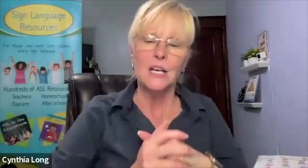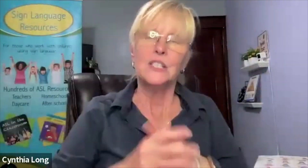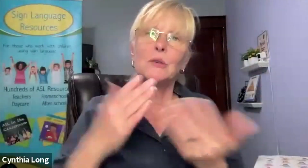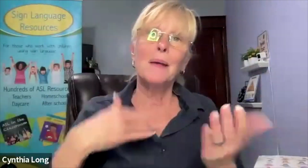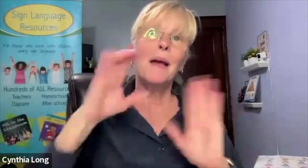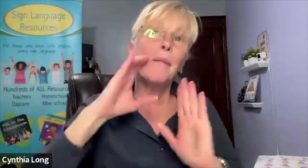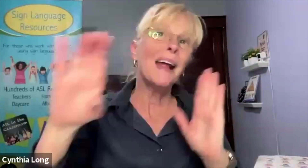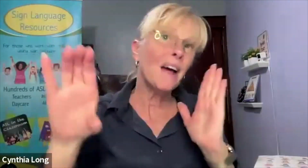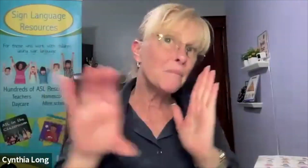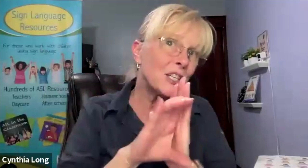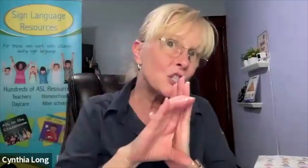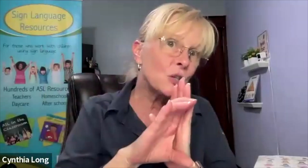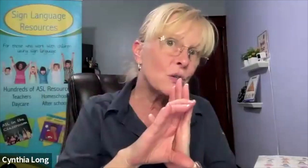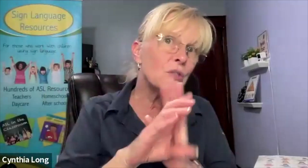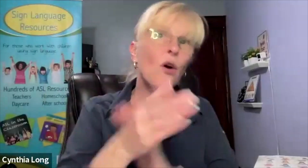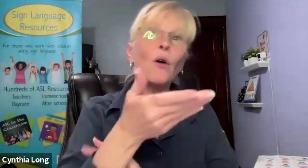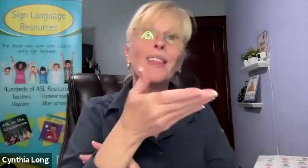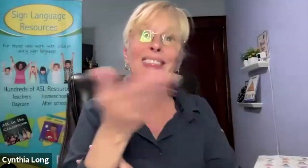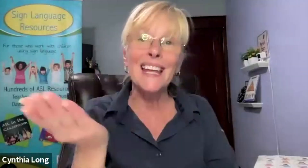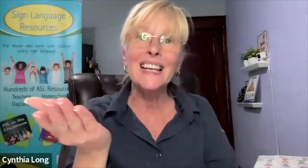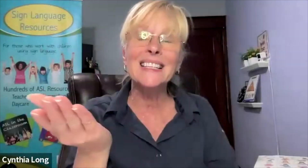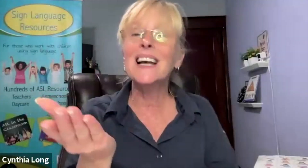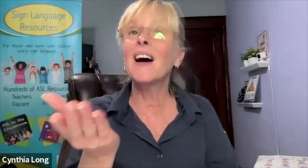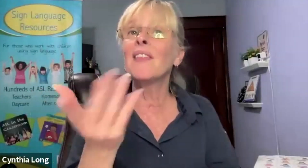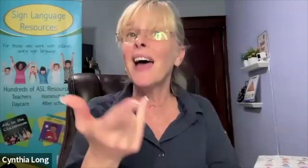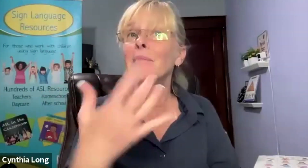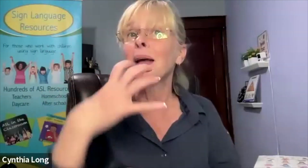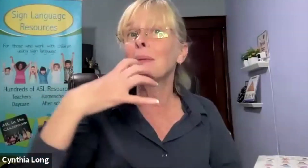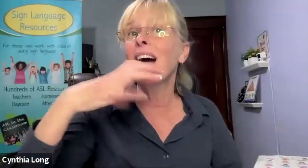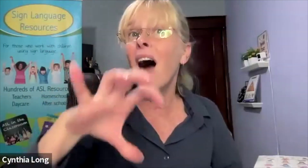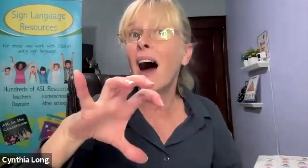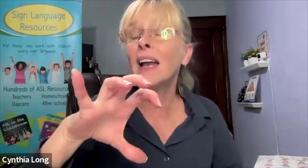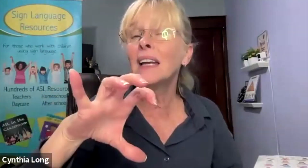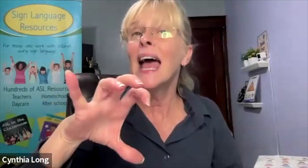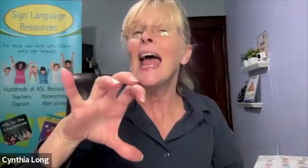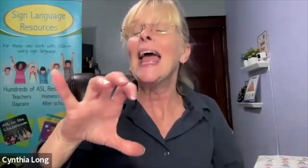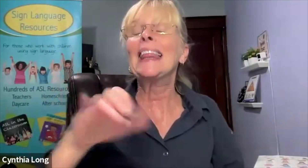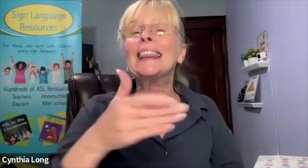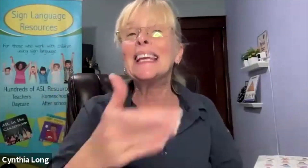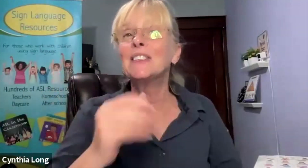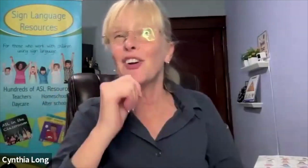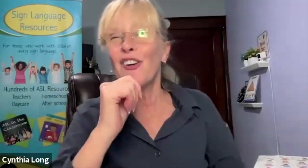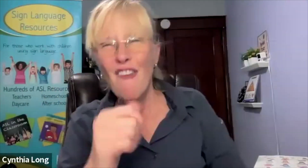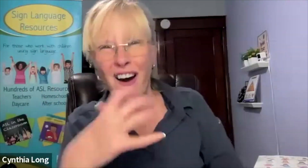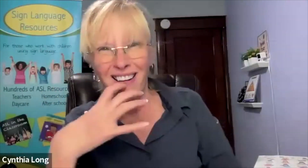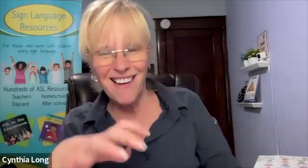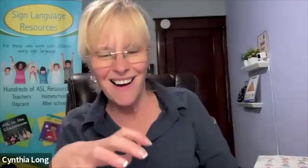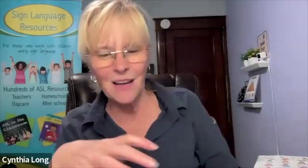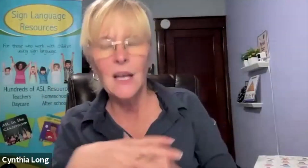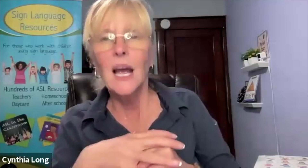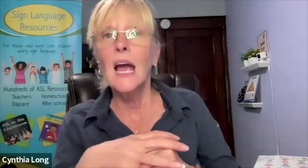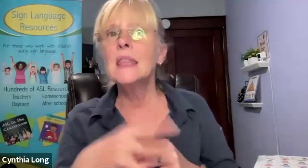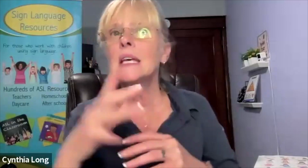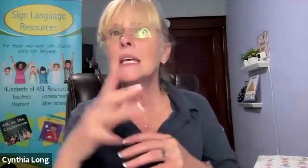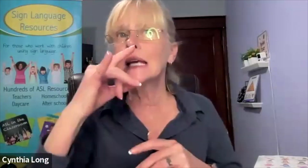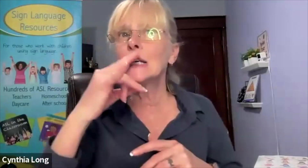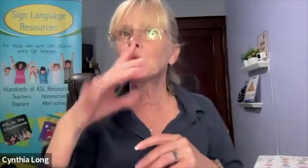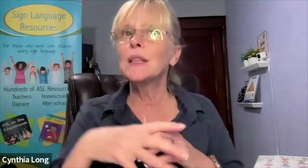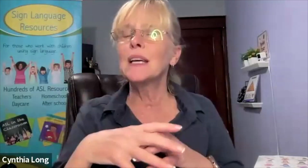So maybe I might have pictures or things that may be hot and things that are not hot. And then the kids would then